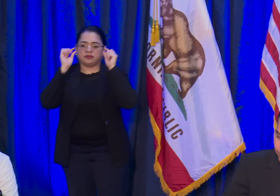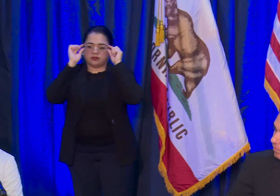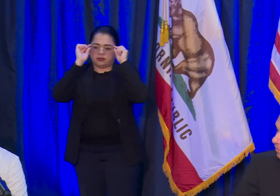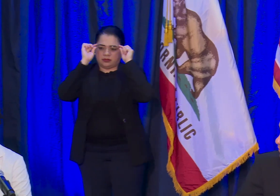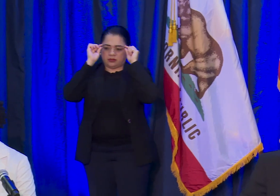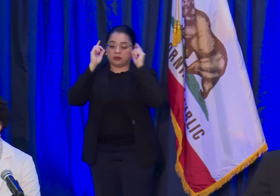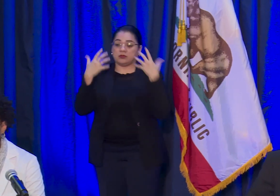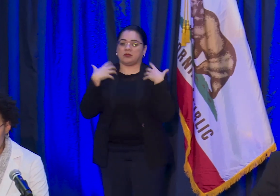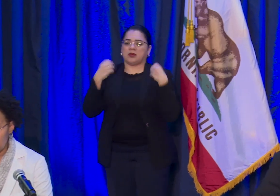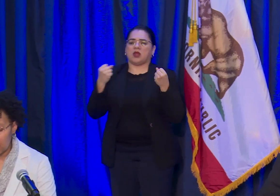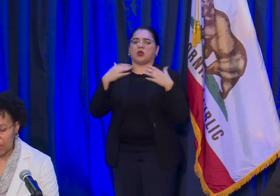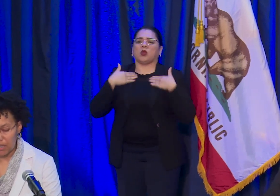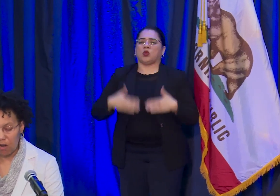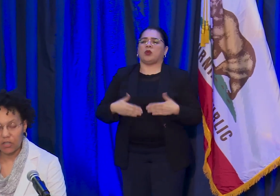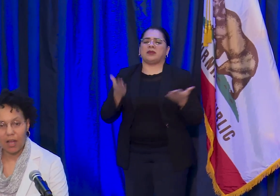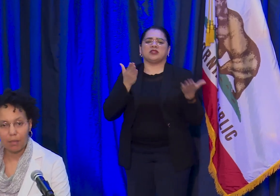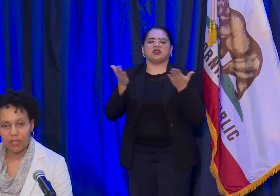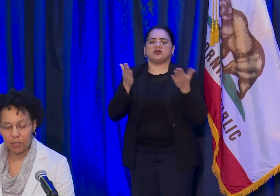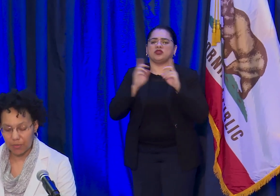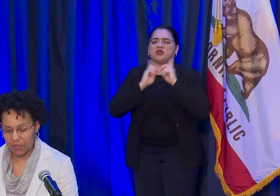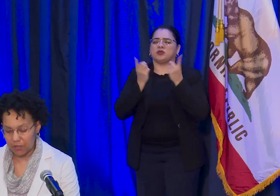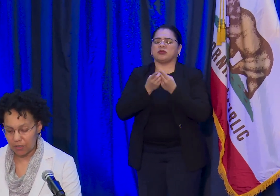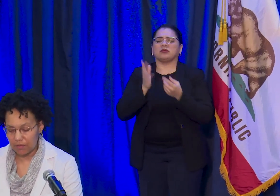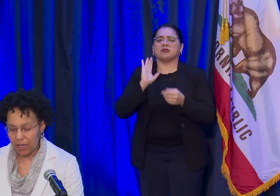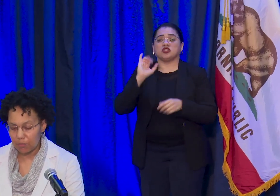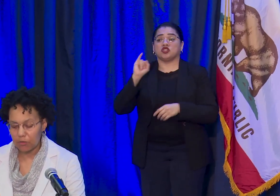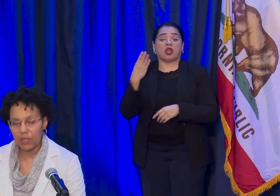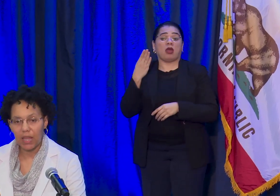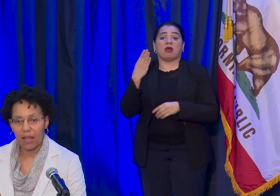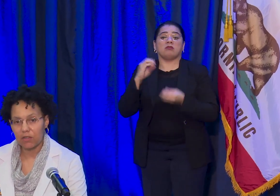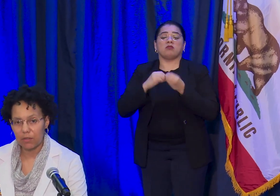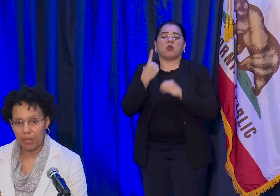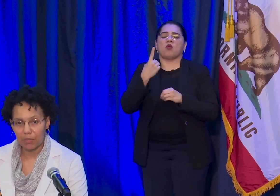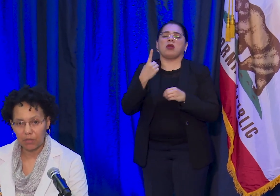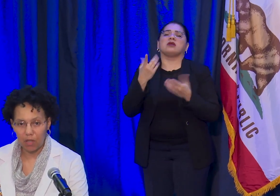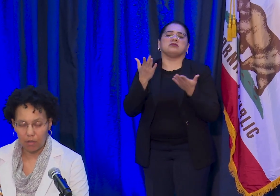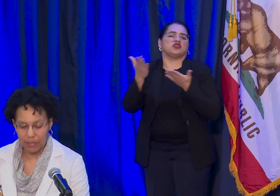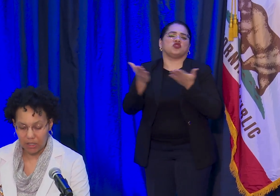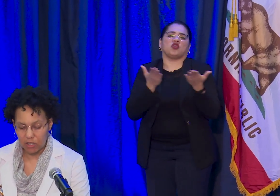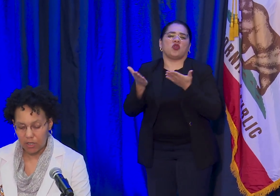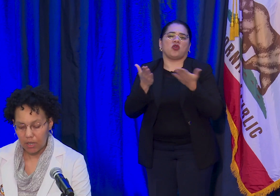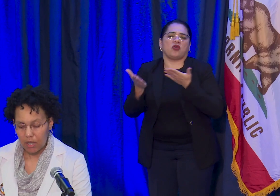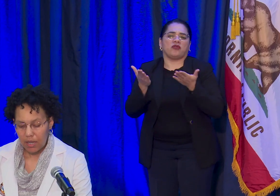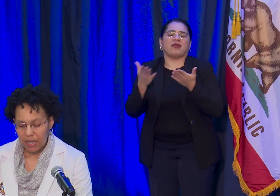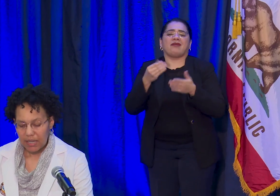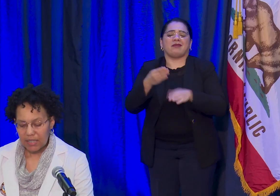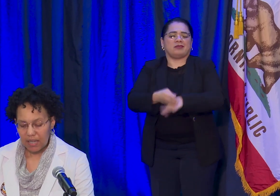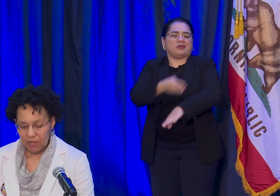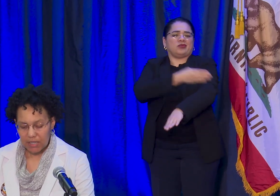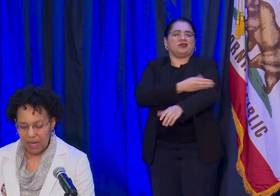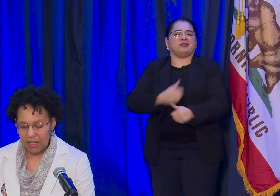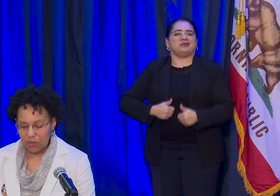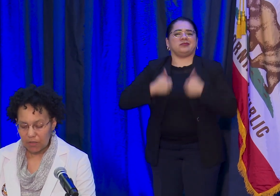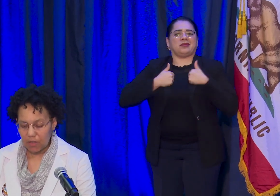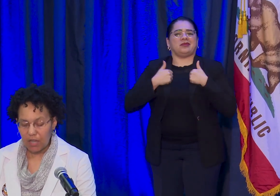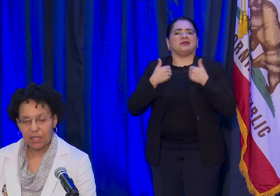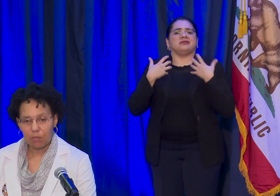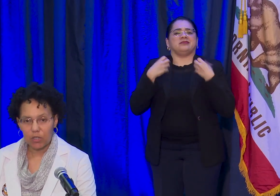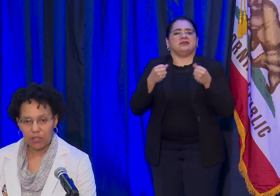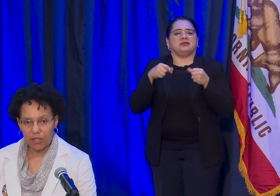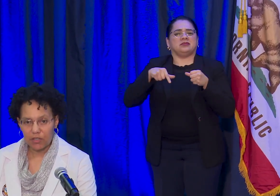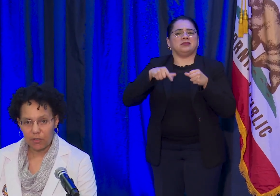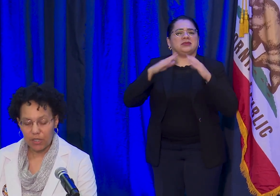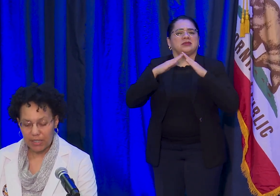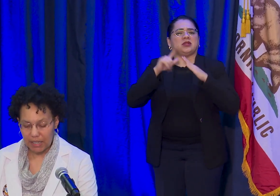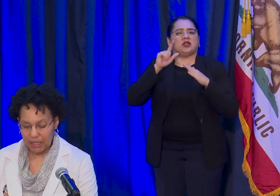In the Health and Human Services Department, our job is to preserve and improve the lives of the people of Long Beach. It's devastating to have lost